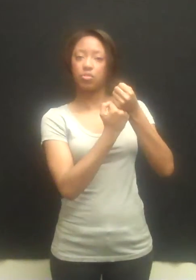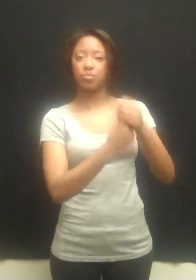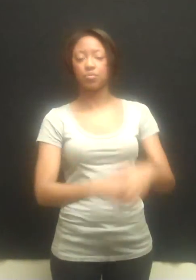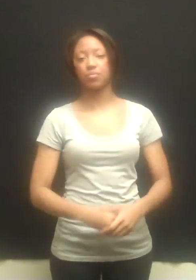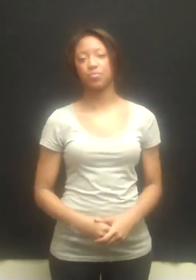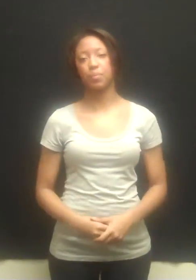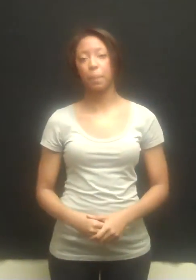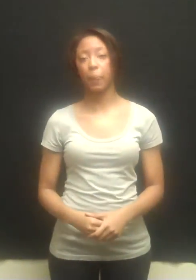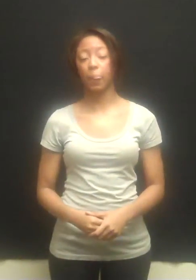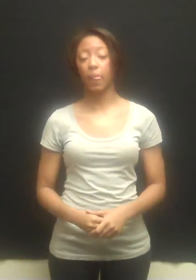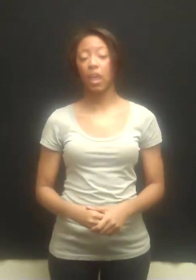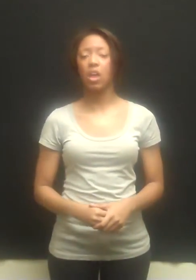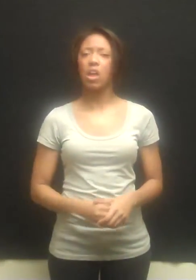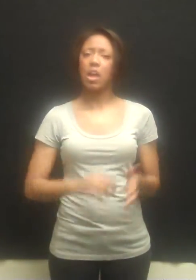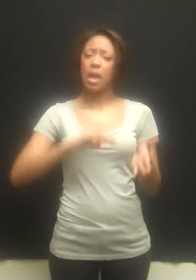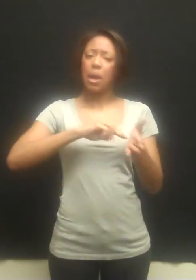which means that you are your own advocate